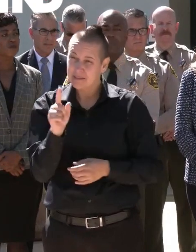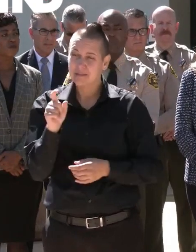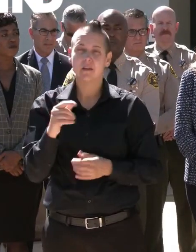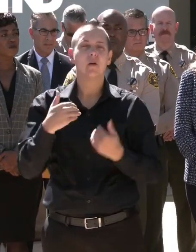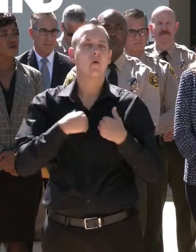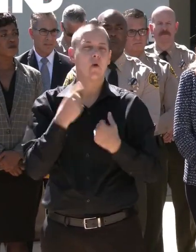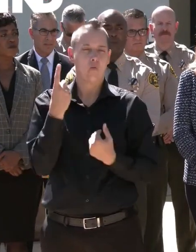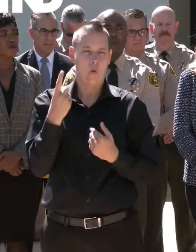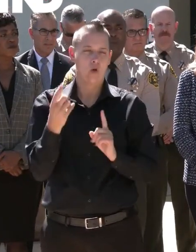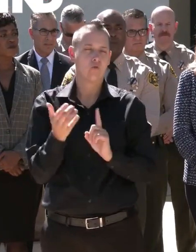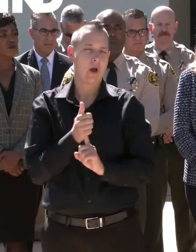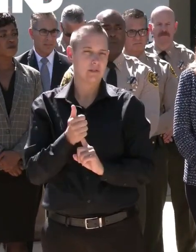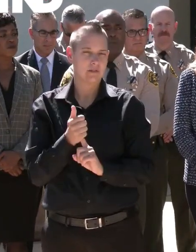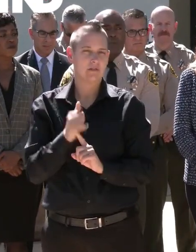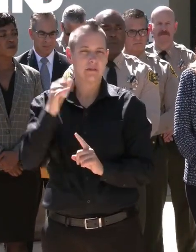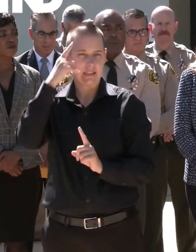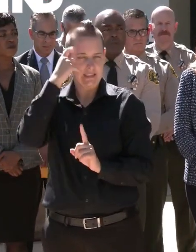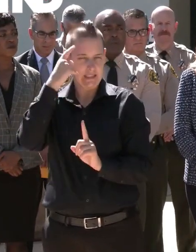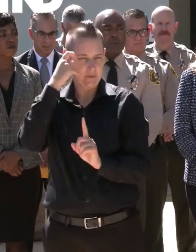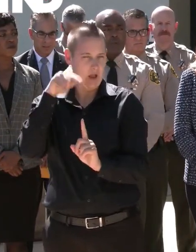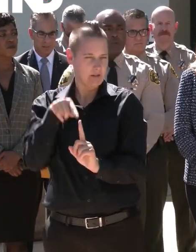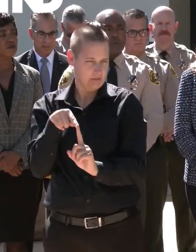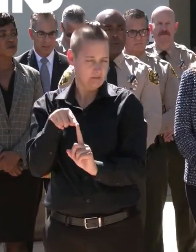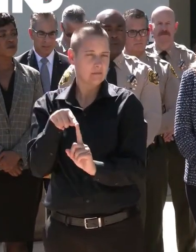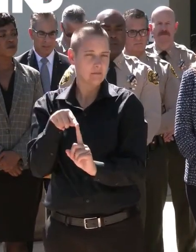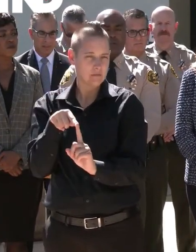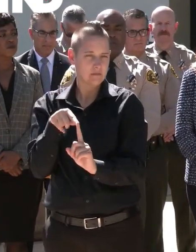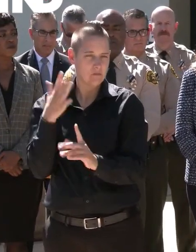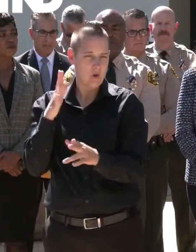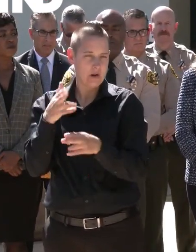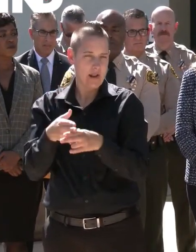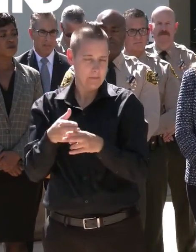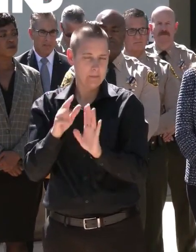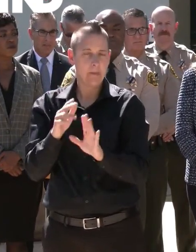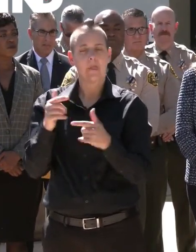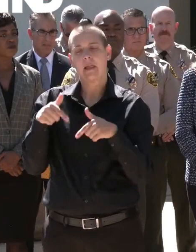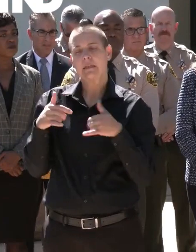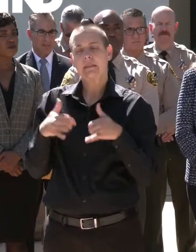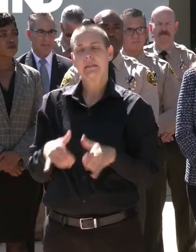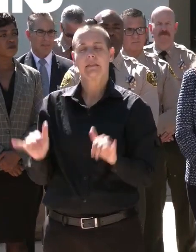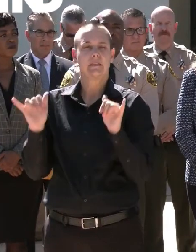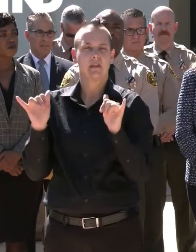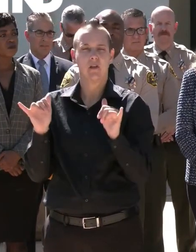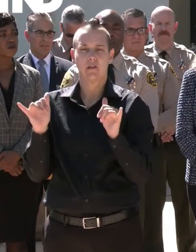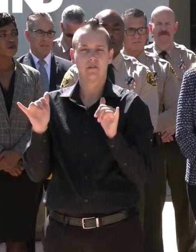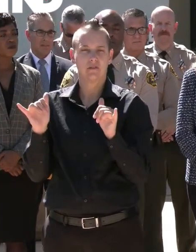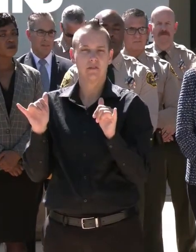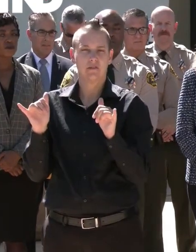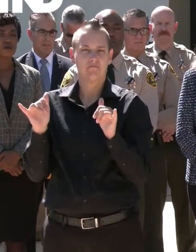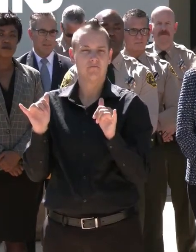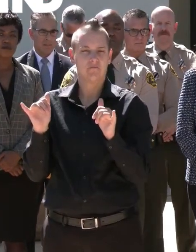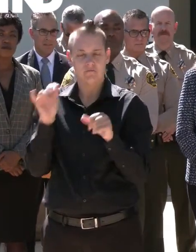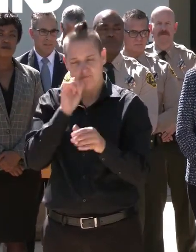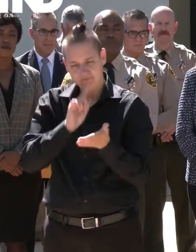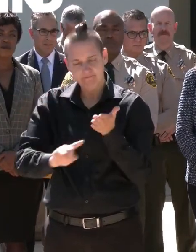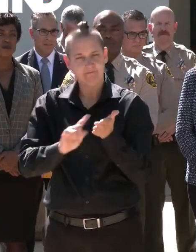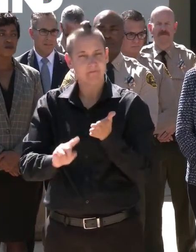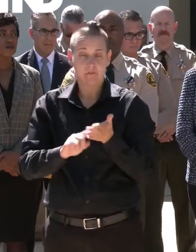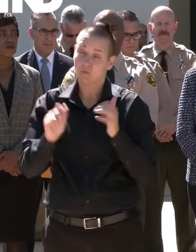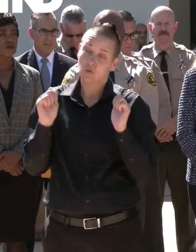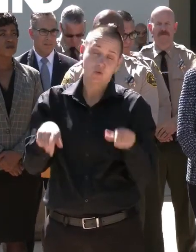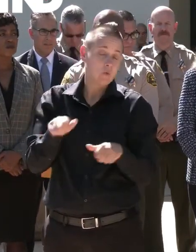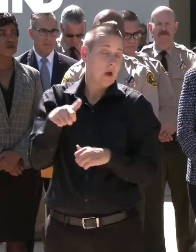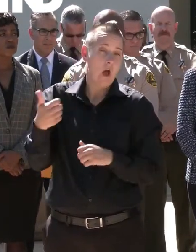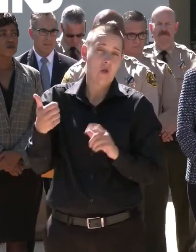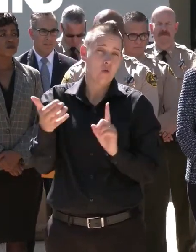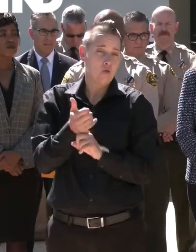We've had one arrest. That's a suspect I named. This is still a very fluid investigation. There could be